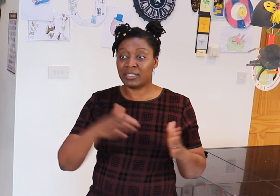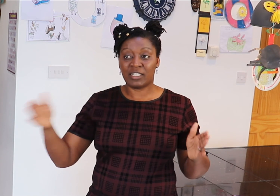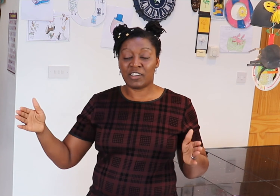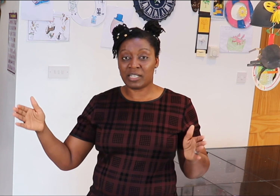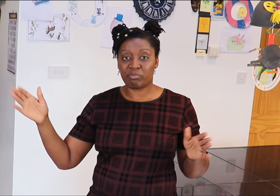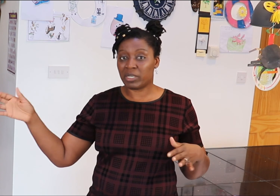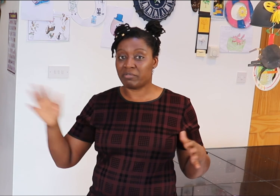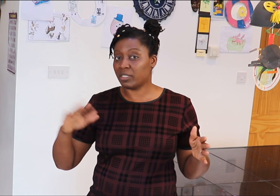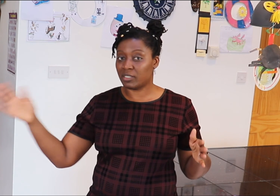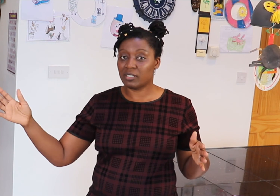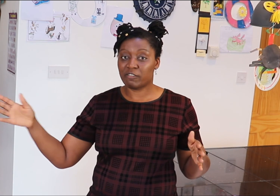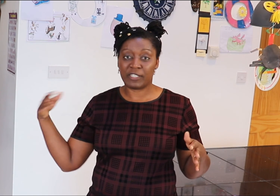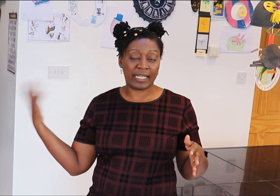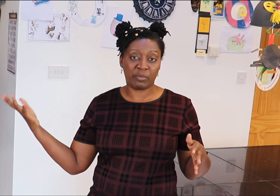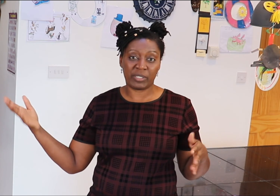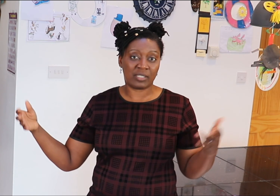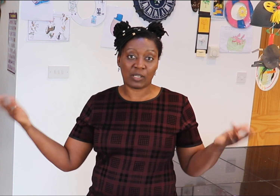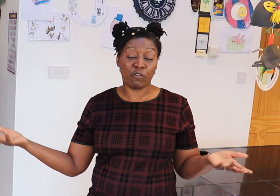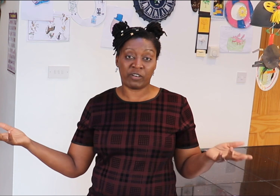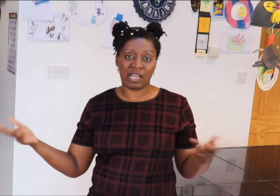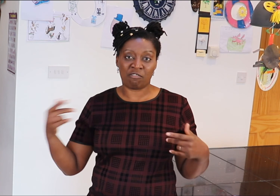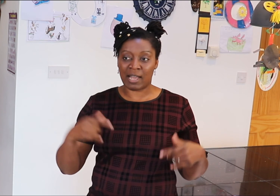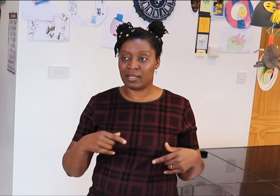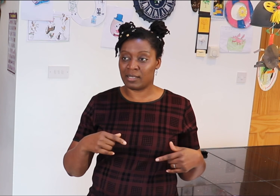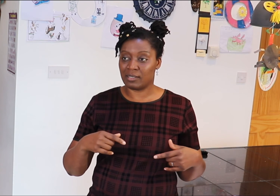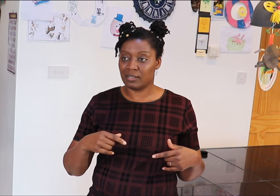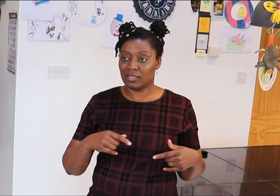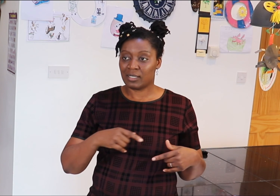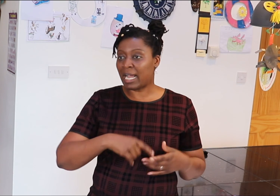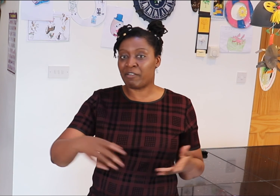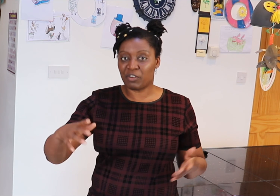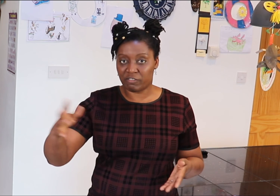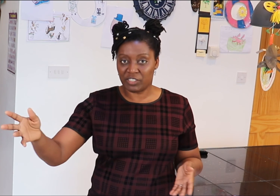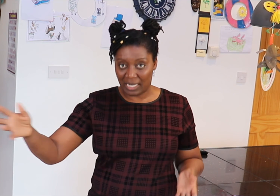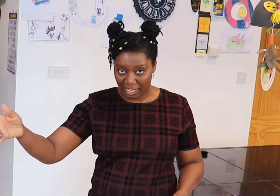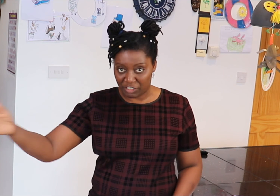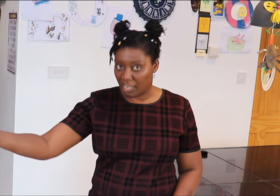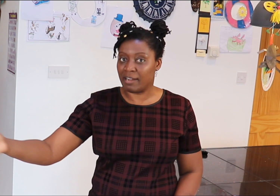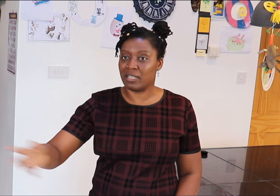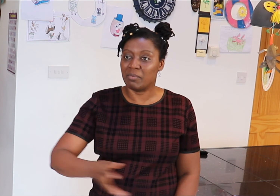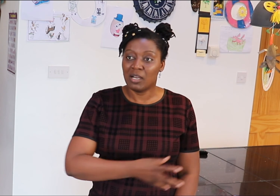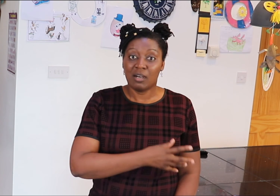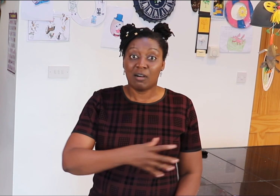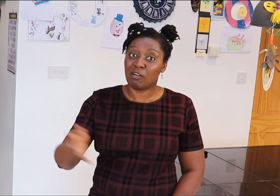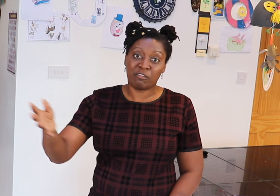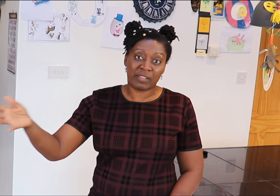the learning period for the inner beings is over, and rather than carry on for the lifetime of